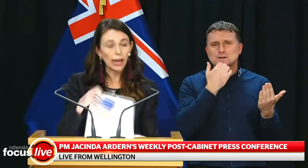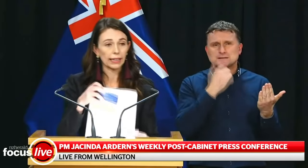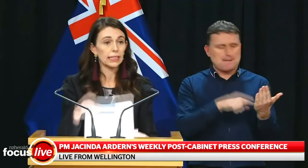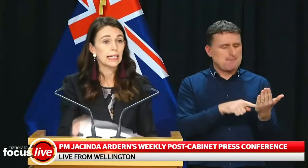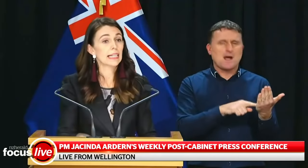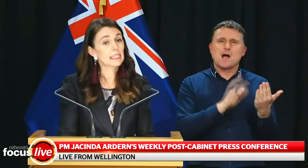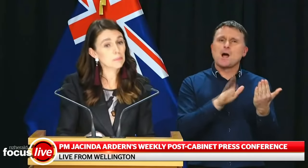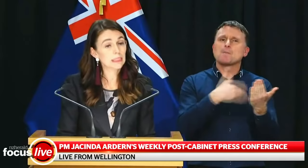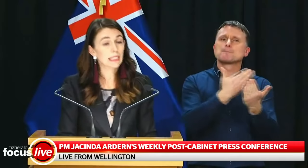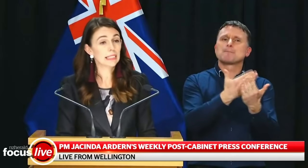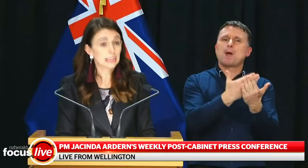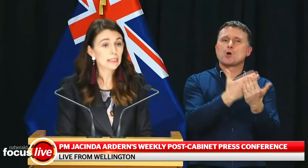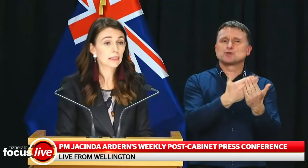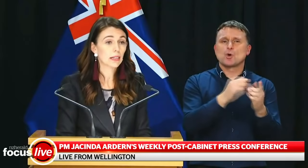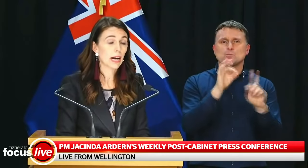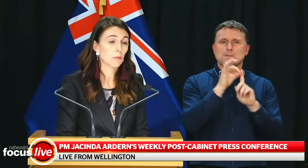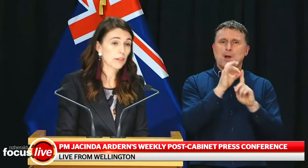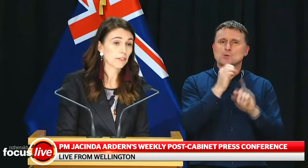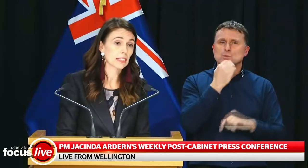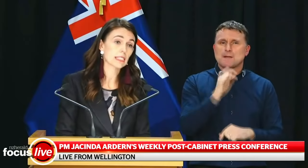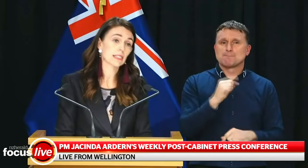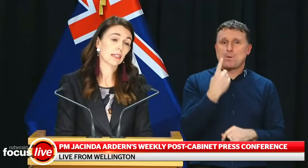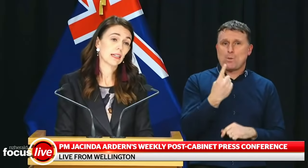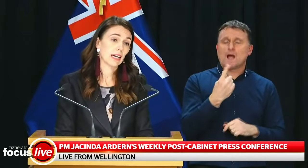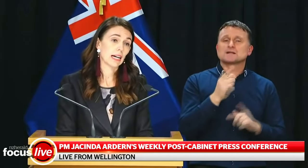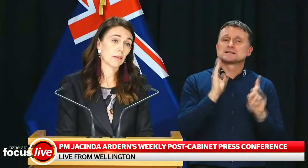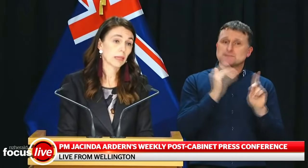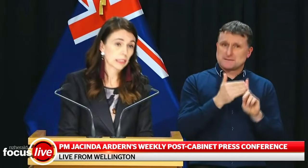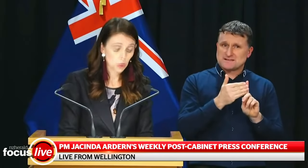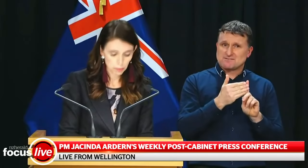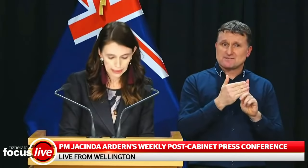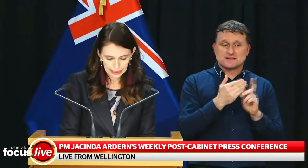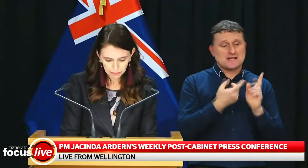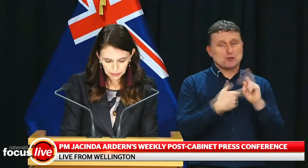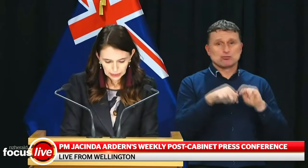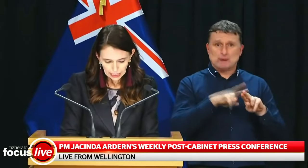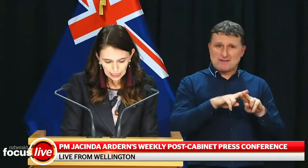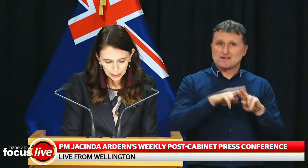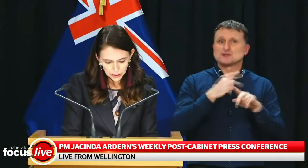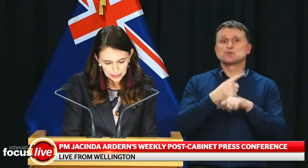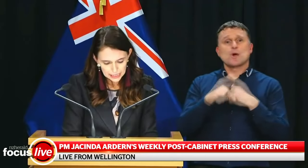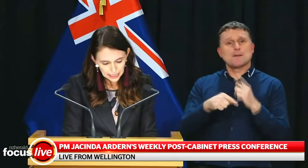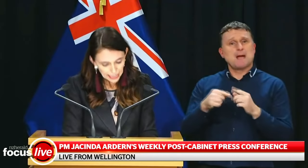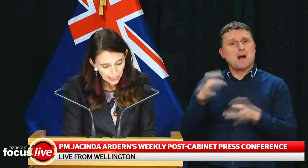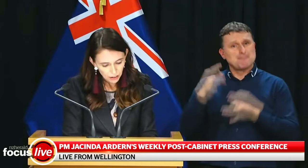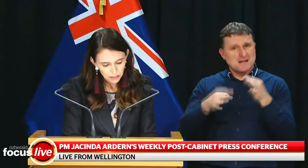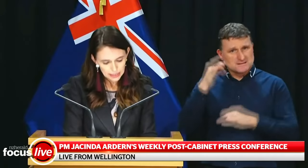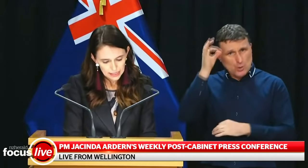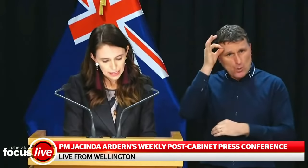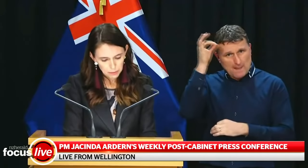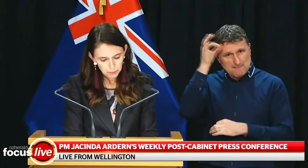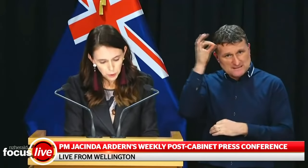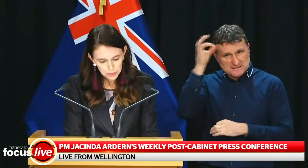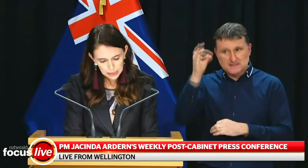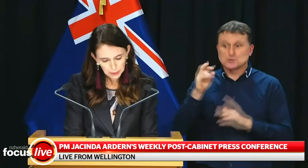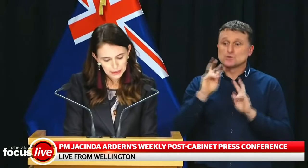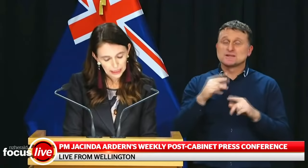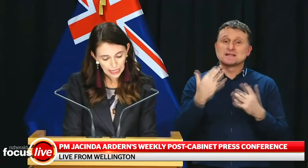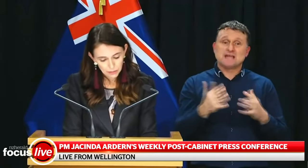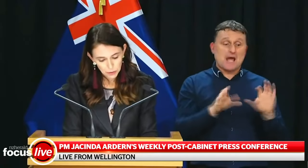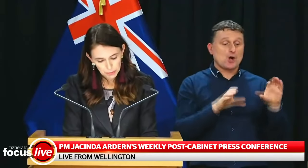proposal 1, it explicitly did reference political opinion. You can see now it says